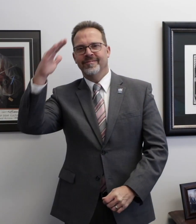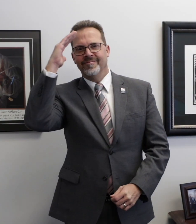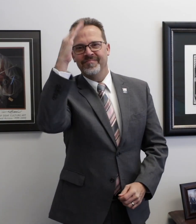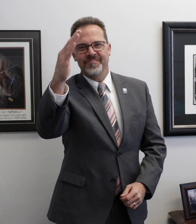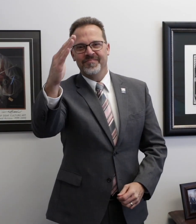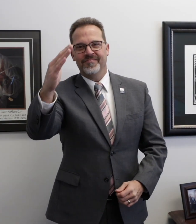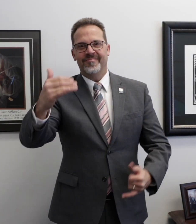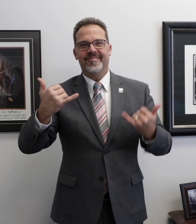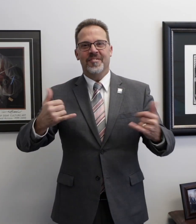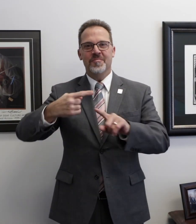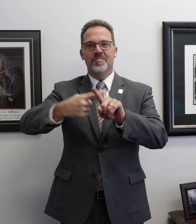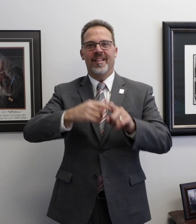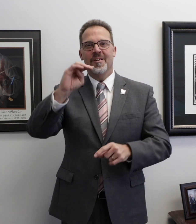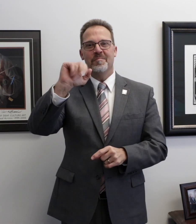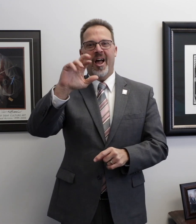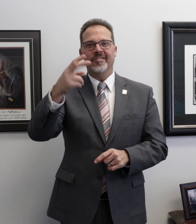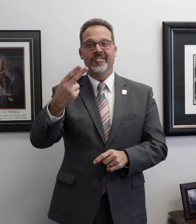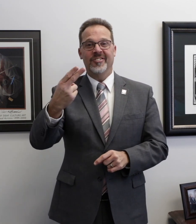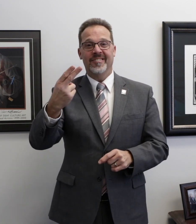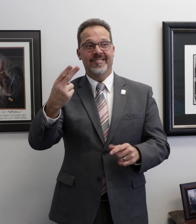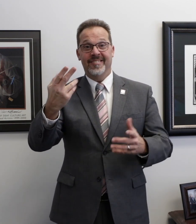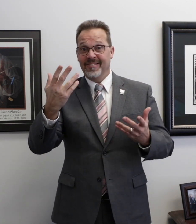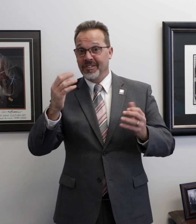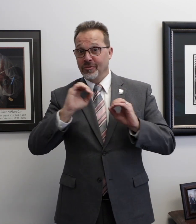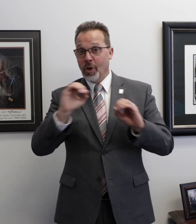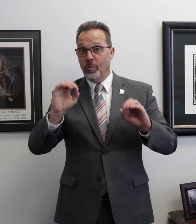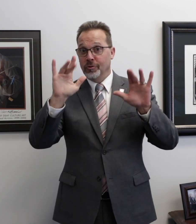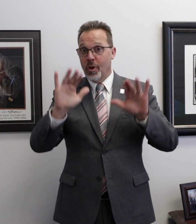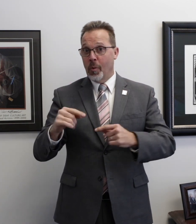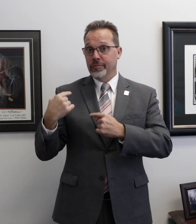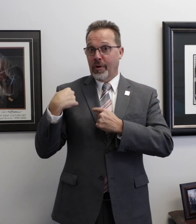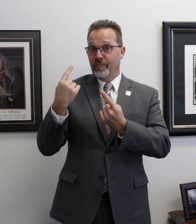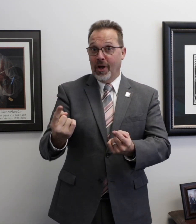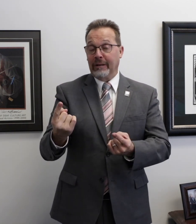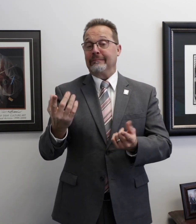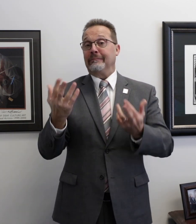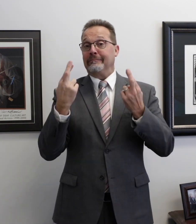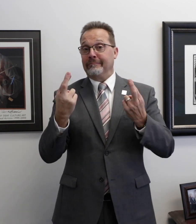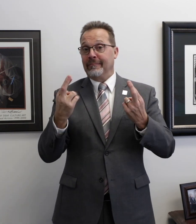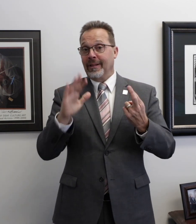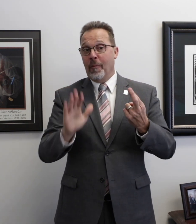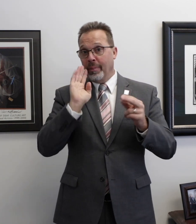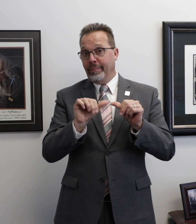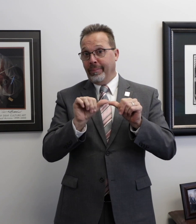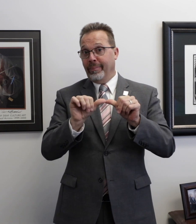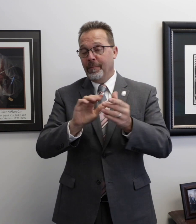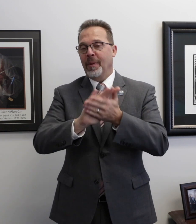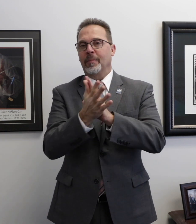Hello everyone. Now that it is March and we have not had much snow this season, we are crossing our fingers that a warm spring is